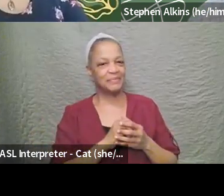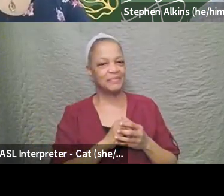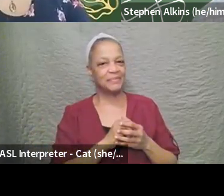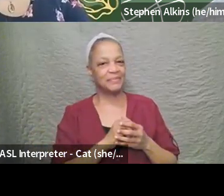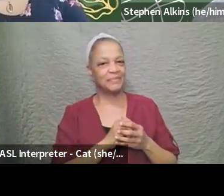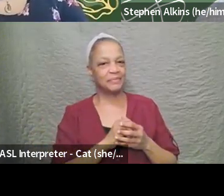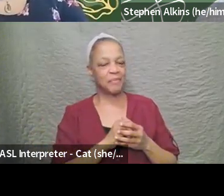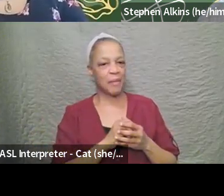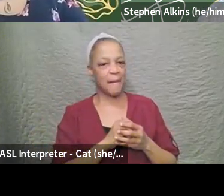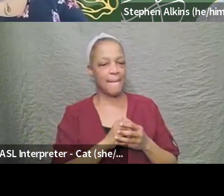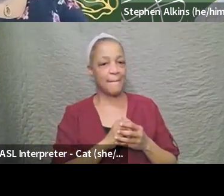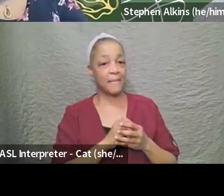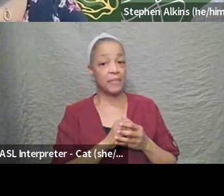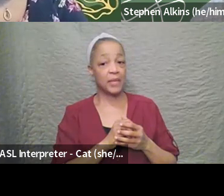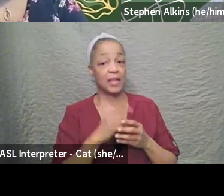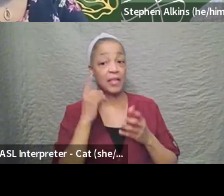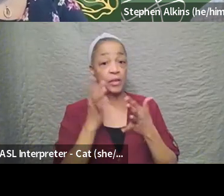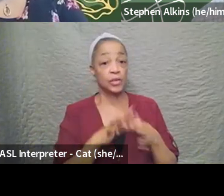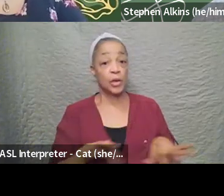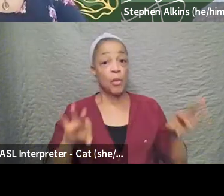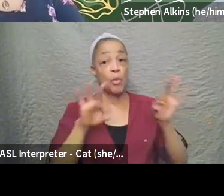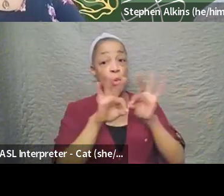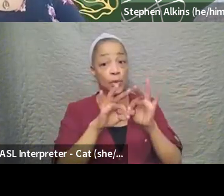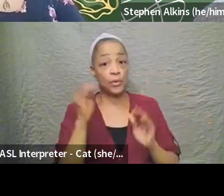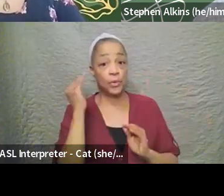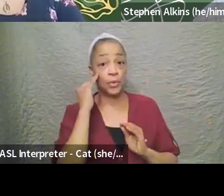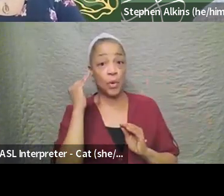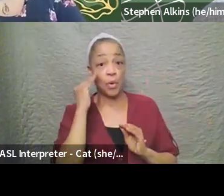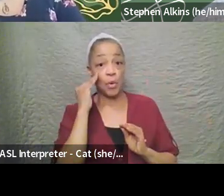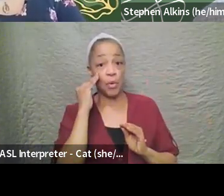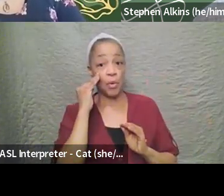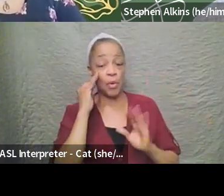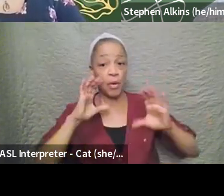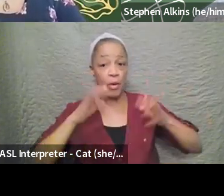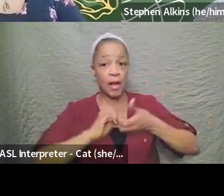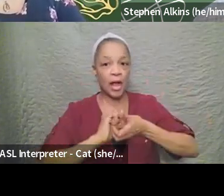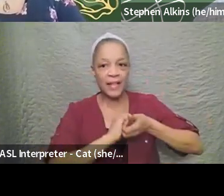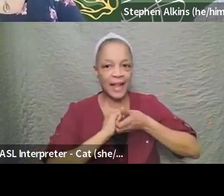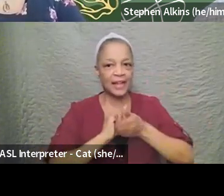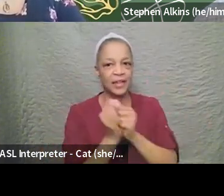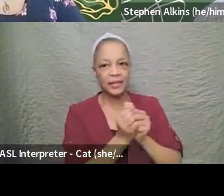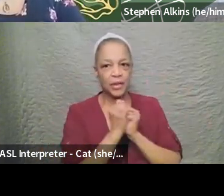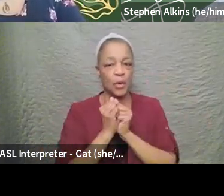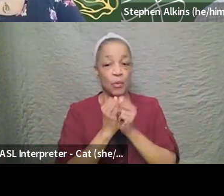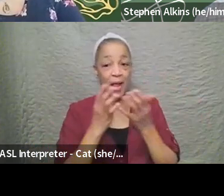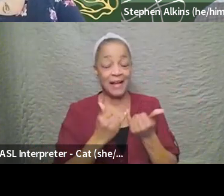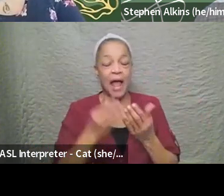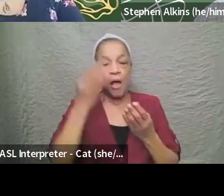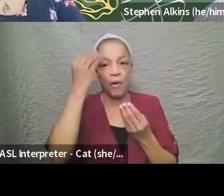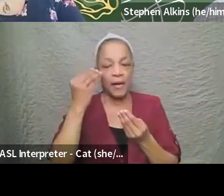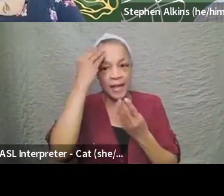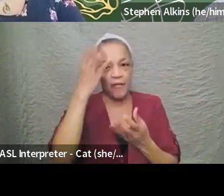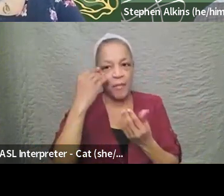One, I think it's important to know that I would say collectively we're in the information gathering